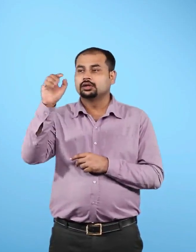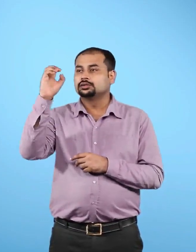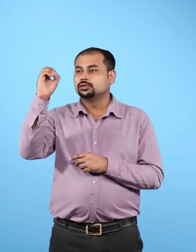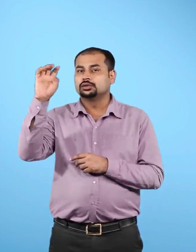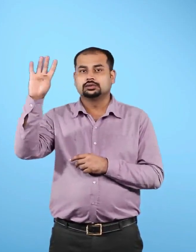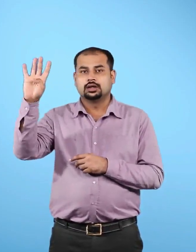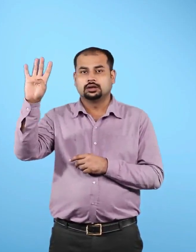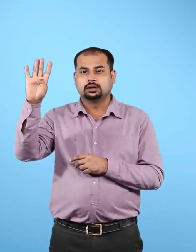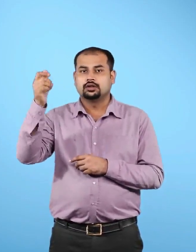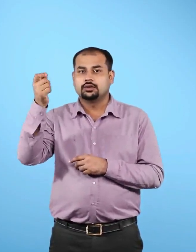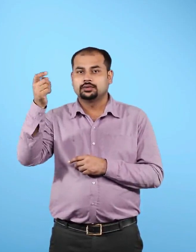0.04.